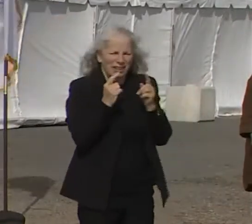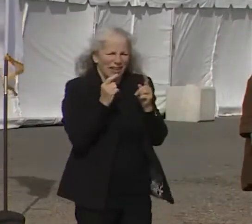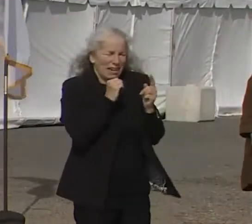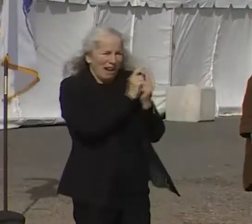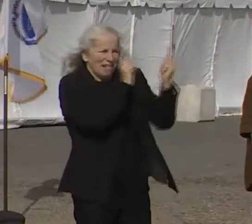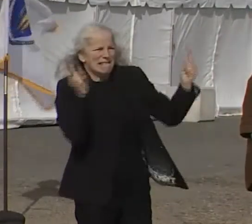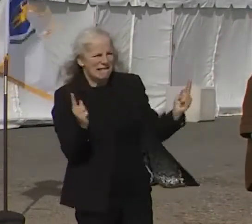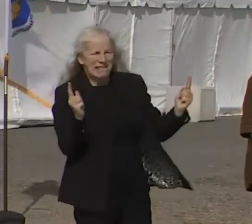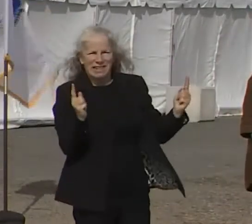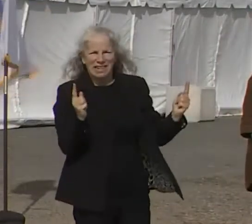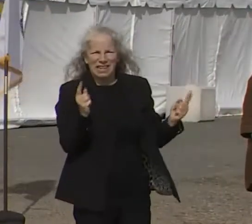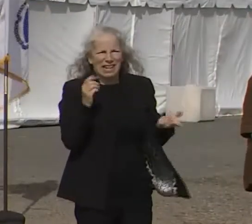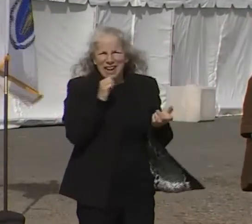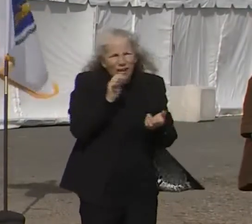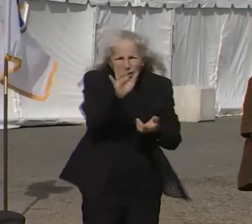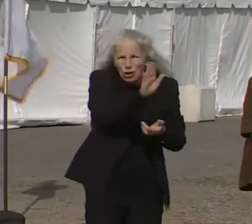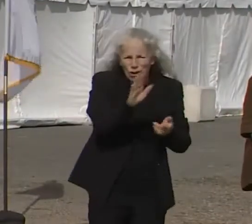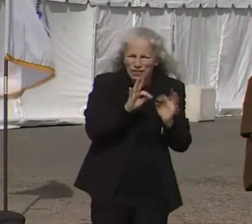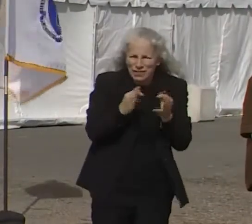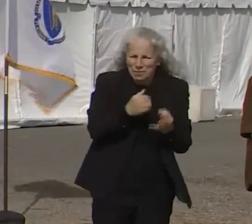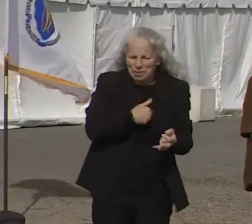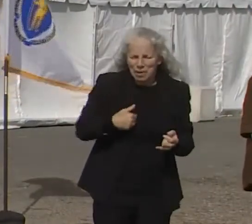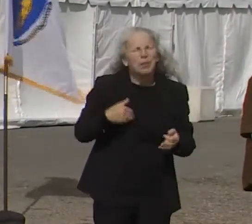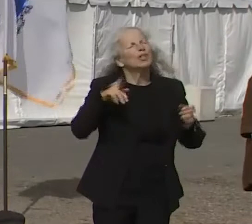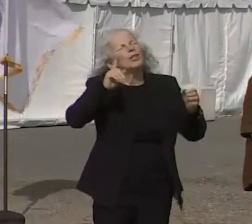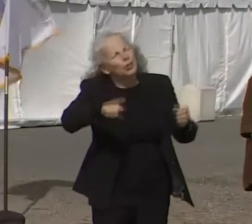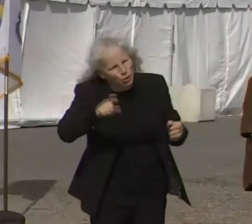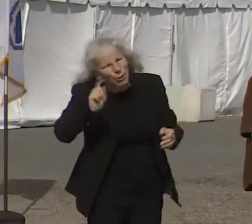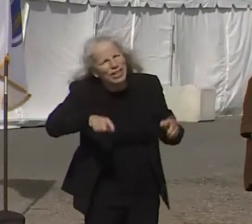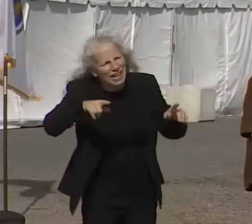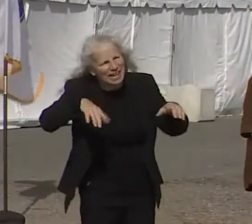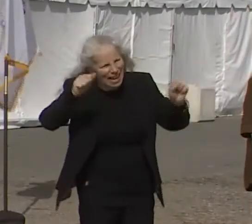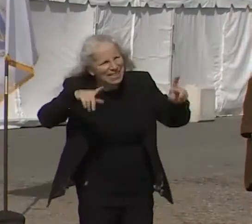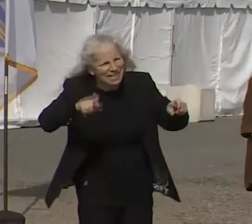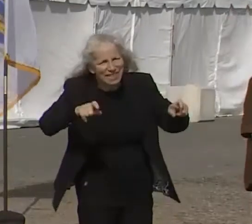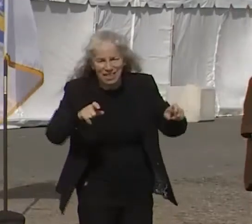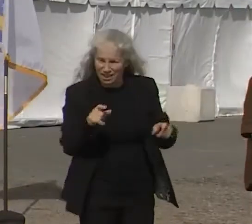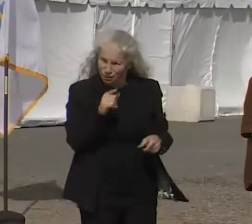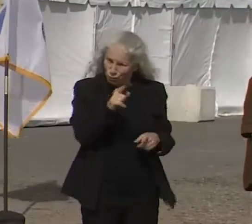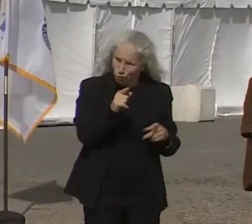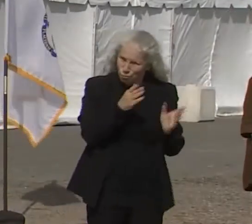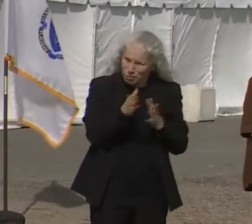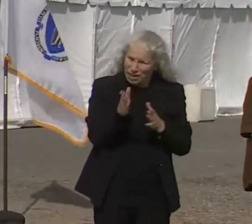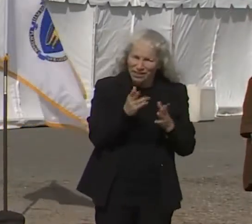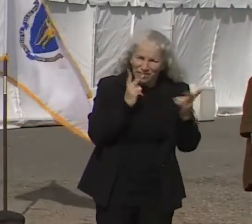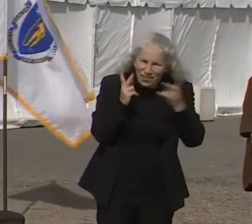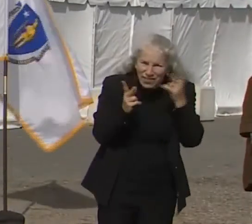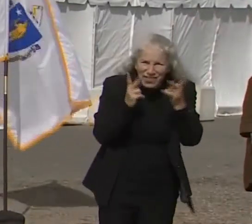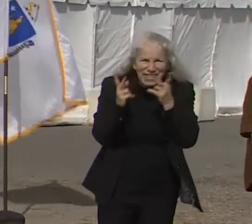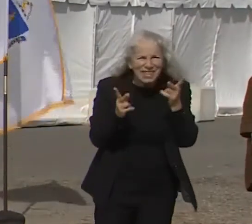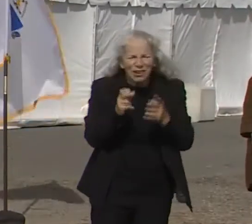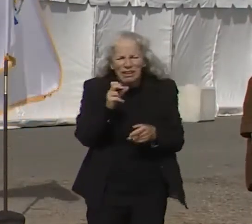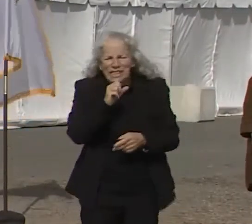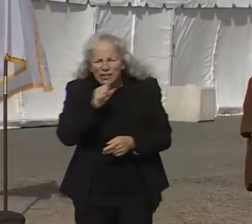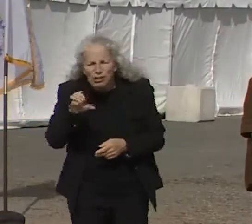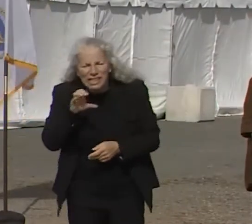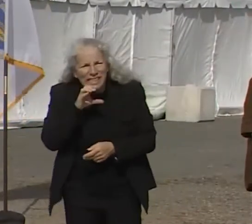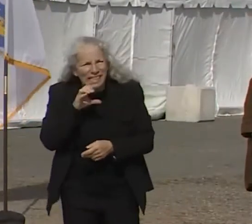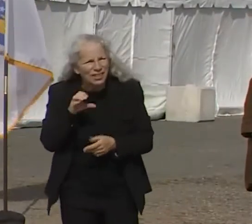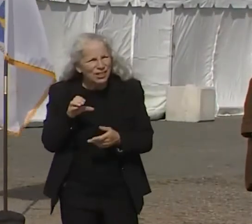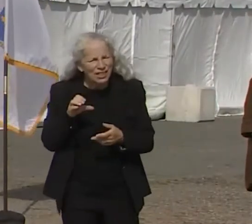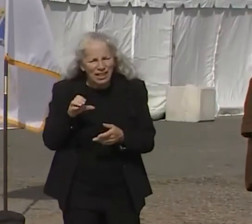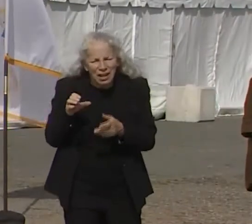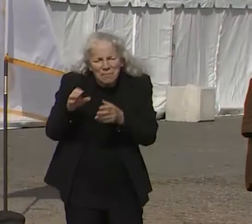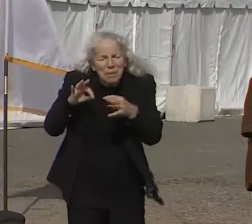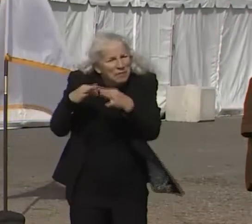immediate family, you should get tested. If you're planning to go visit older, senior members of your family who you